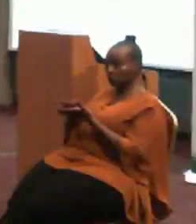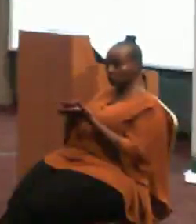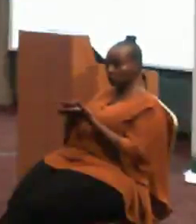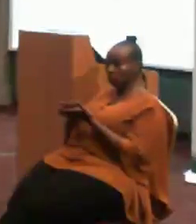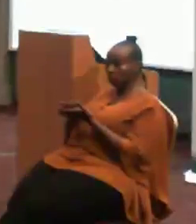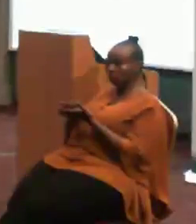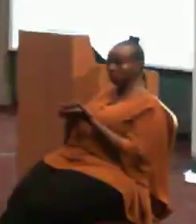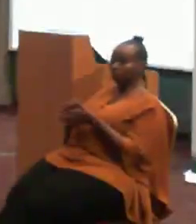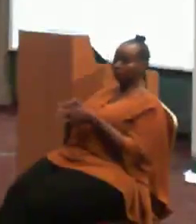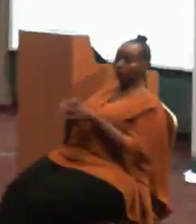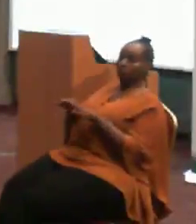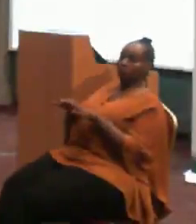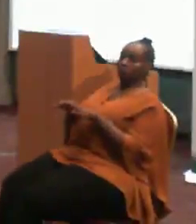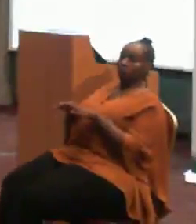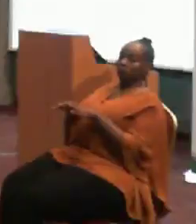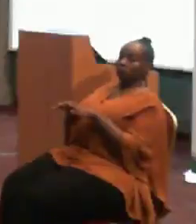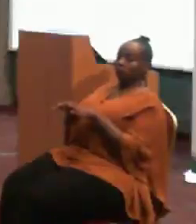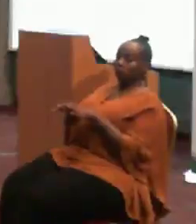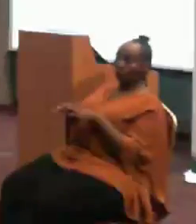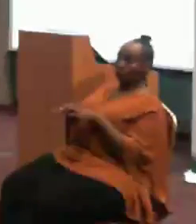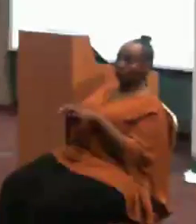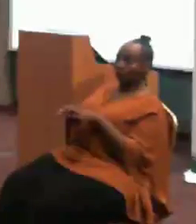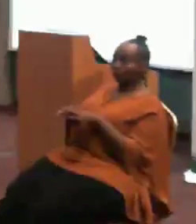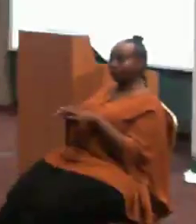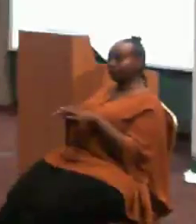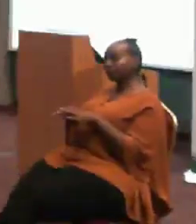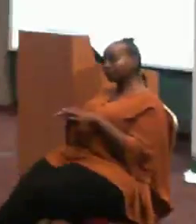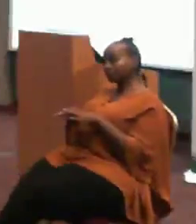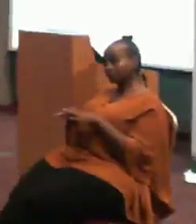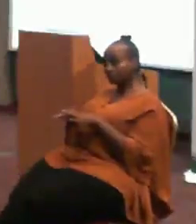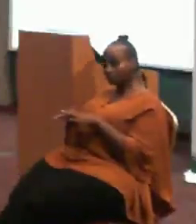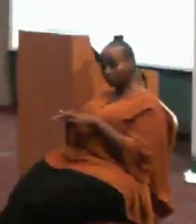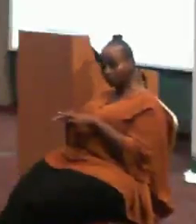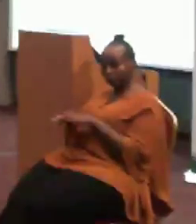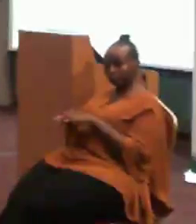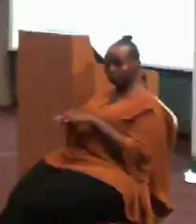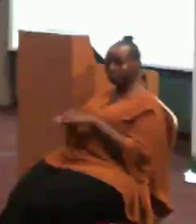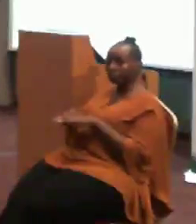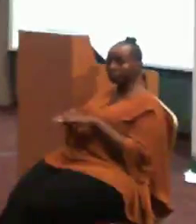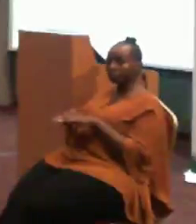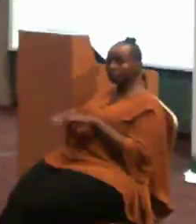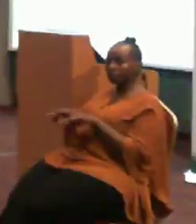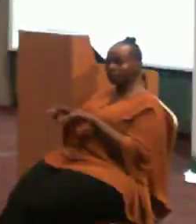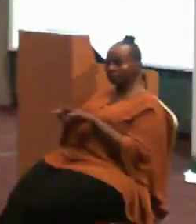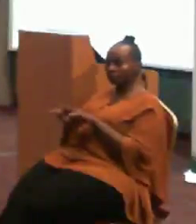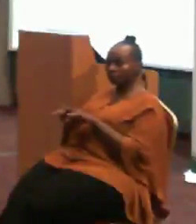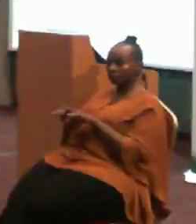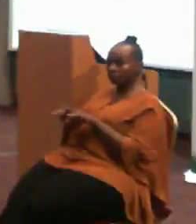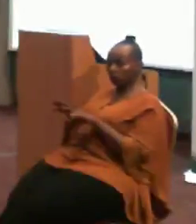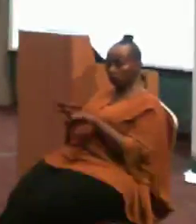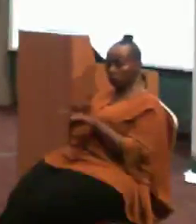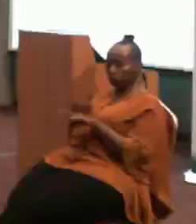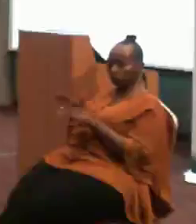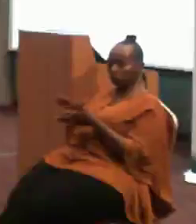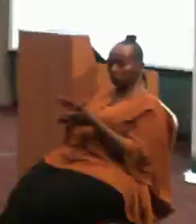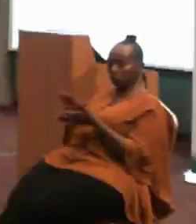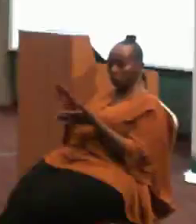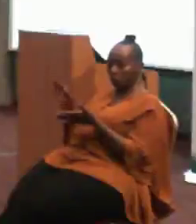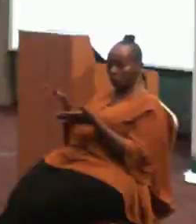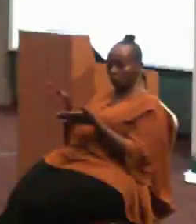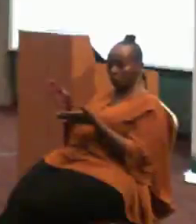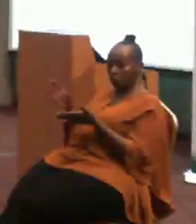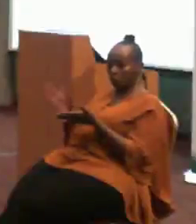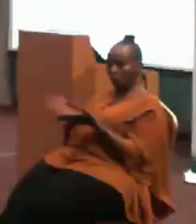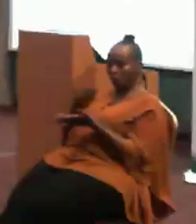to the extent that, and I'll use Soweto as an example, but in fact, you're looking at all the debt that you write off. In your tariff application, you go and